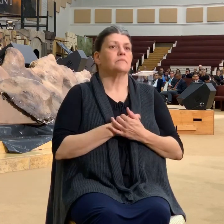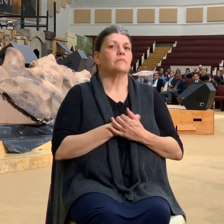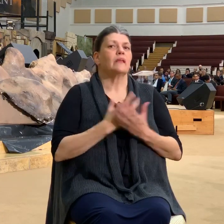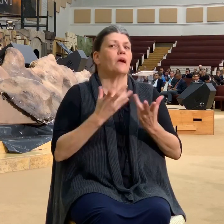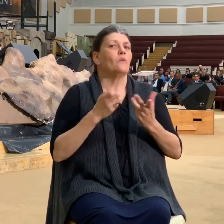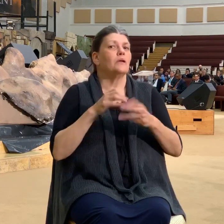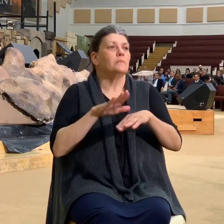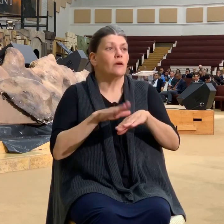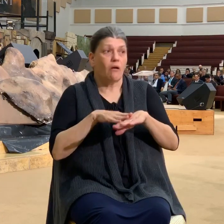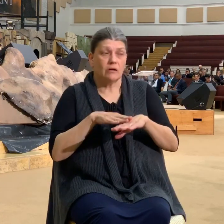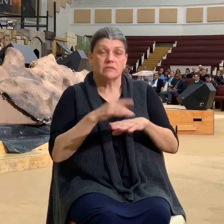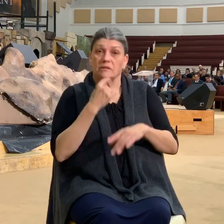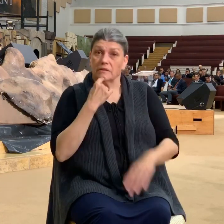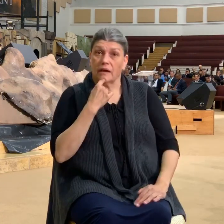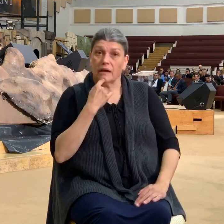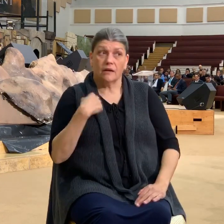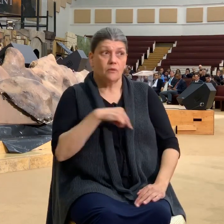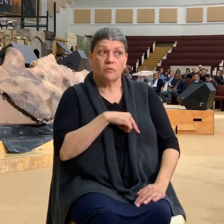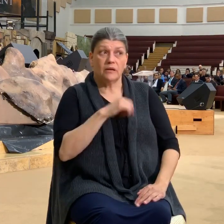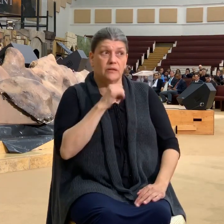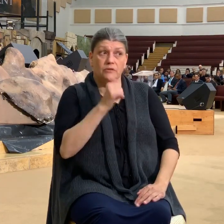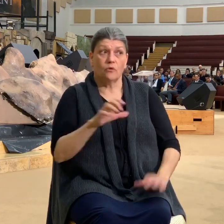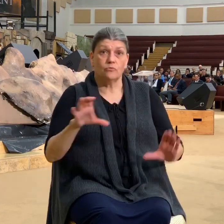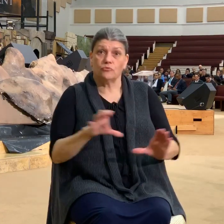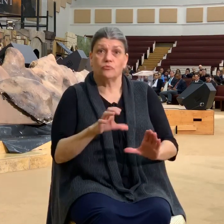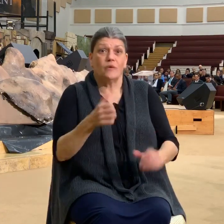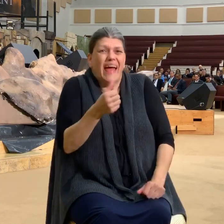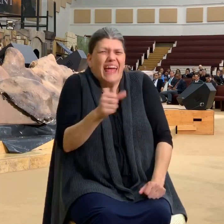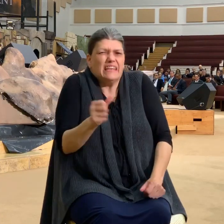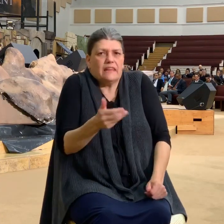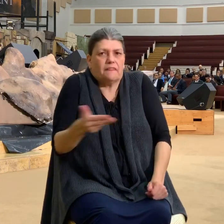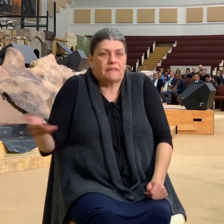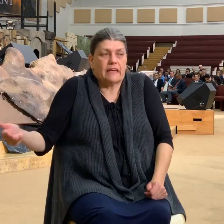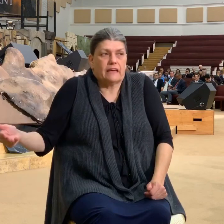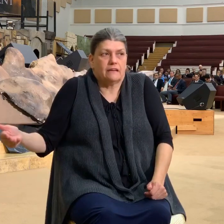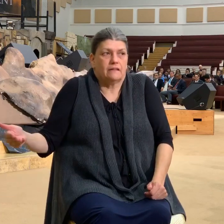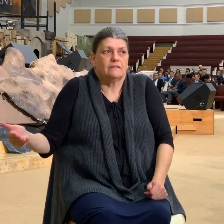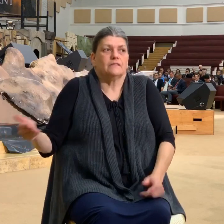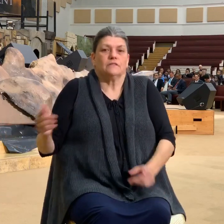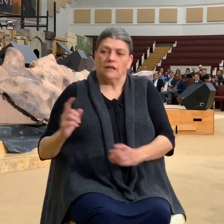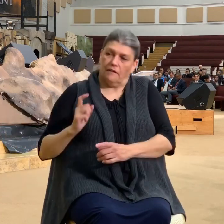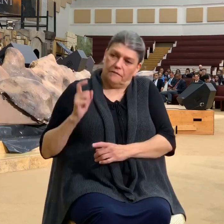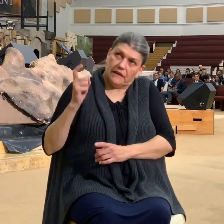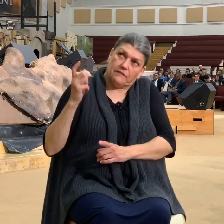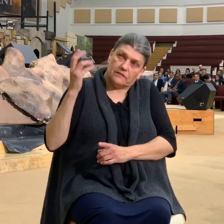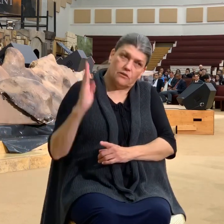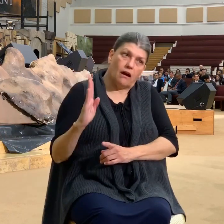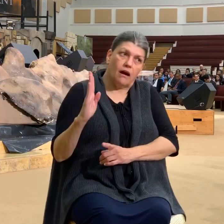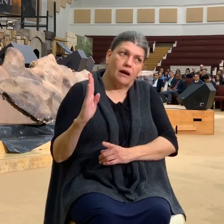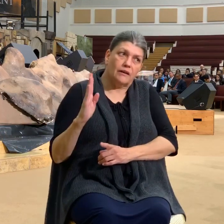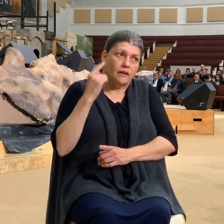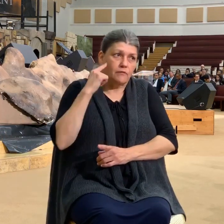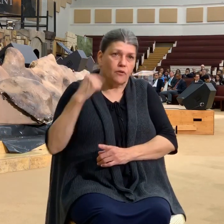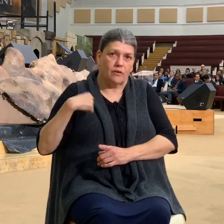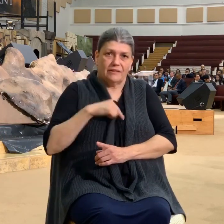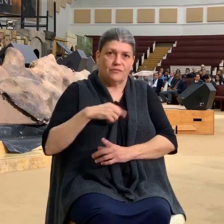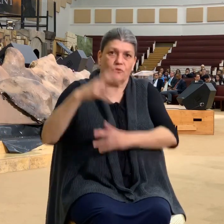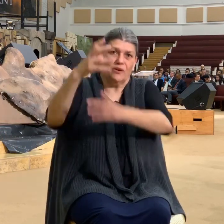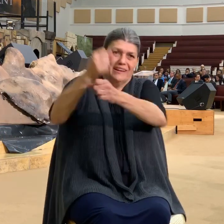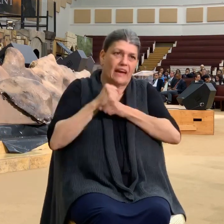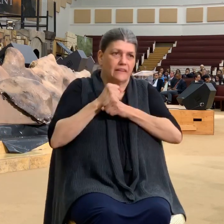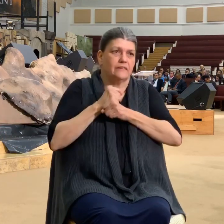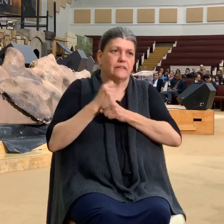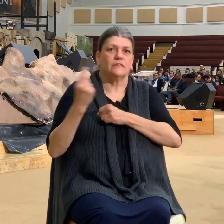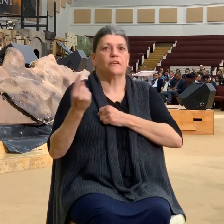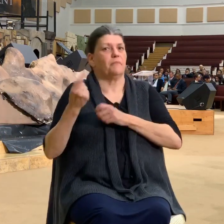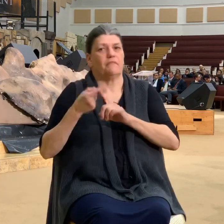be cautious to say we do not do anything in terms of giving to God in order to get. But that